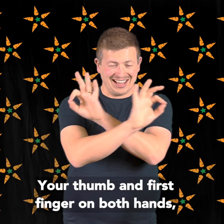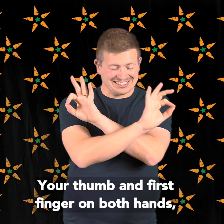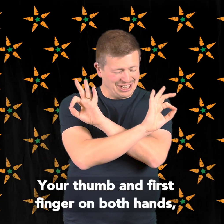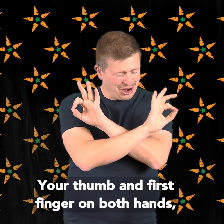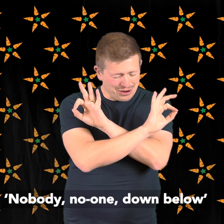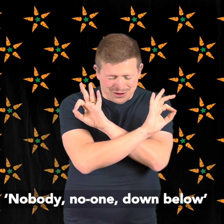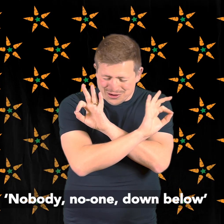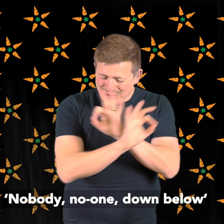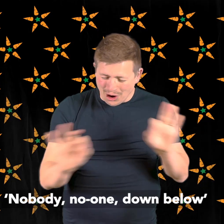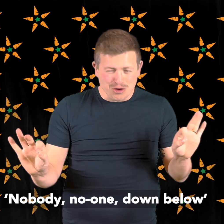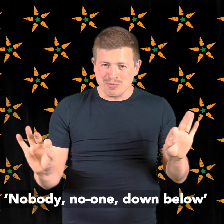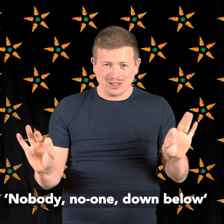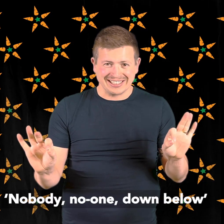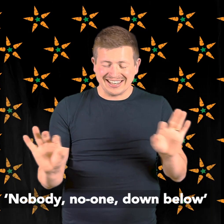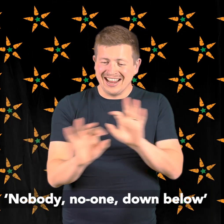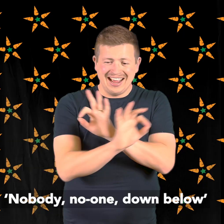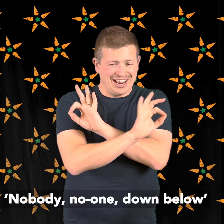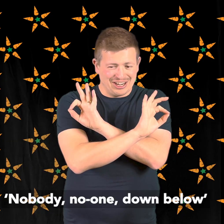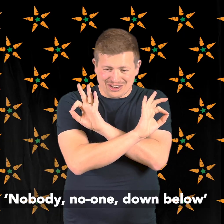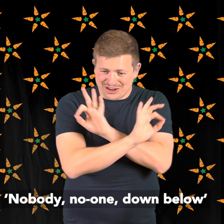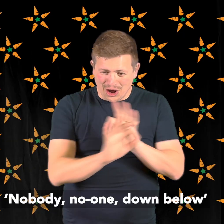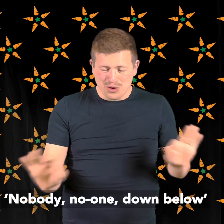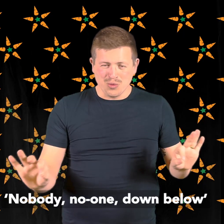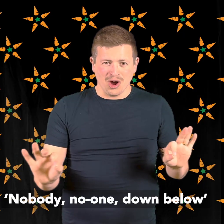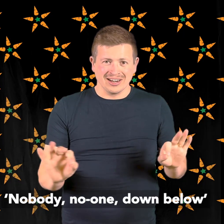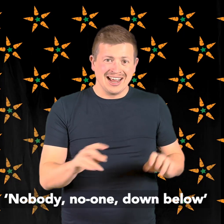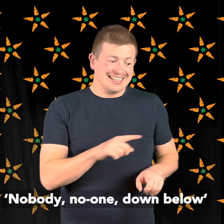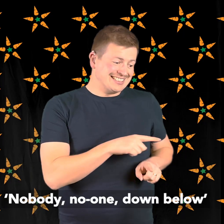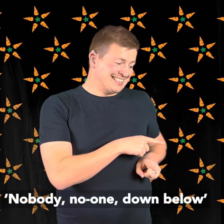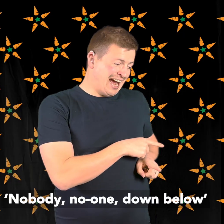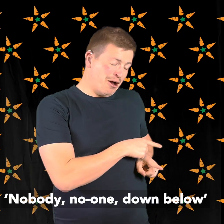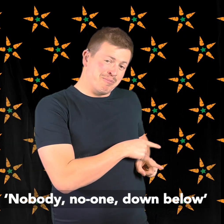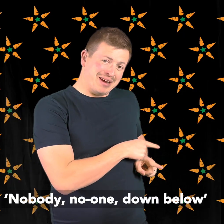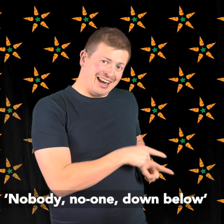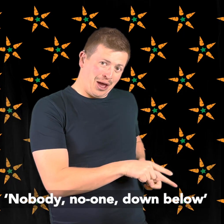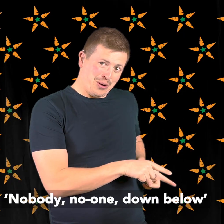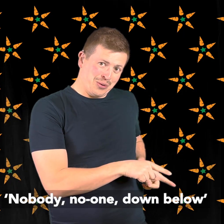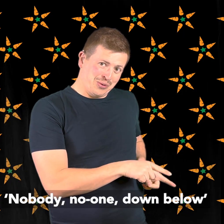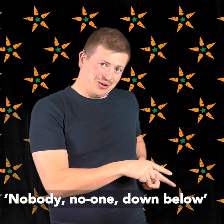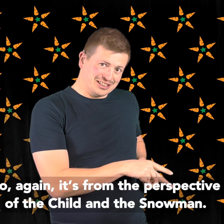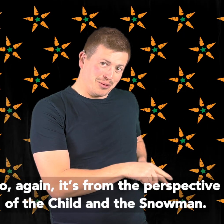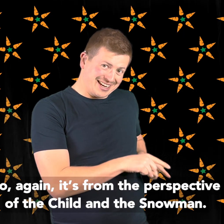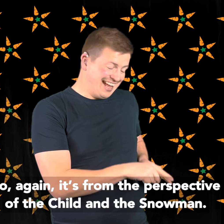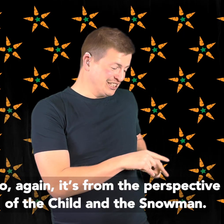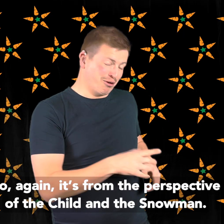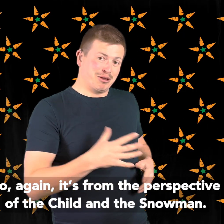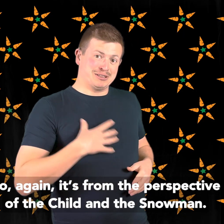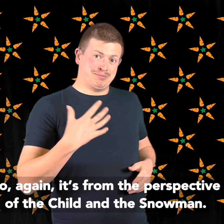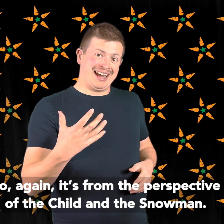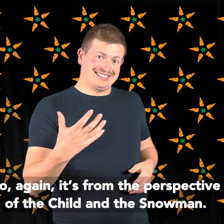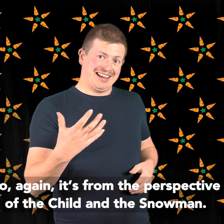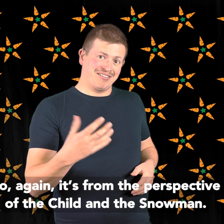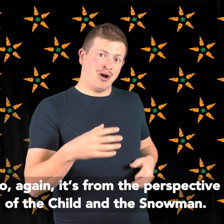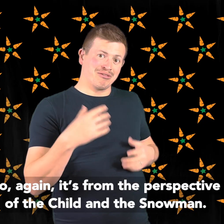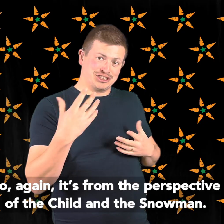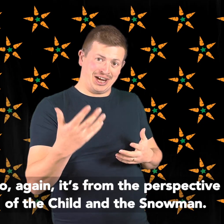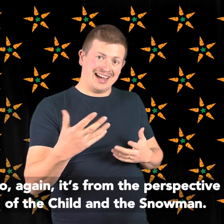hands, nobody, no one down below. So again, it's from the perspective of the child